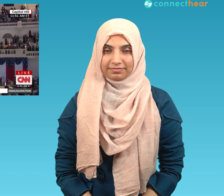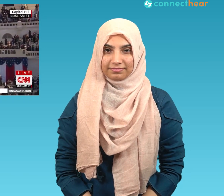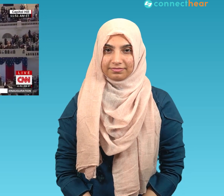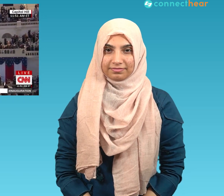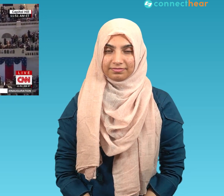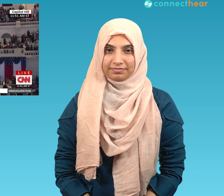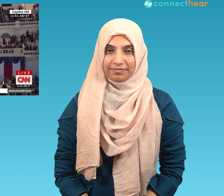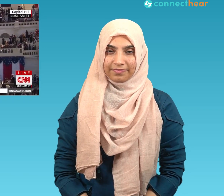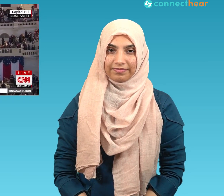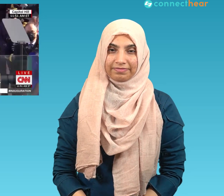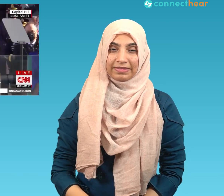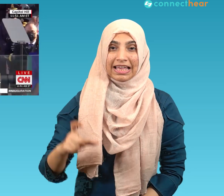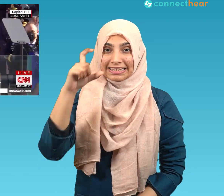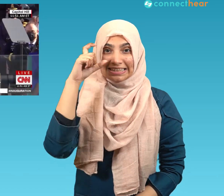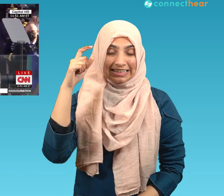Chief Justice Roberts,